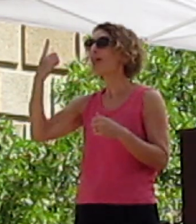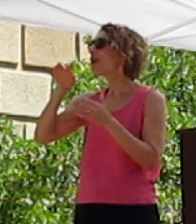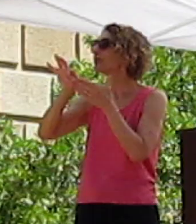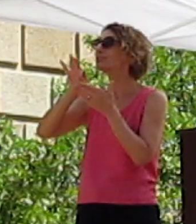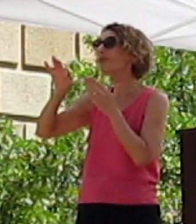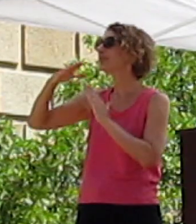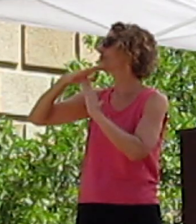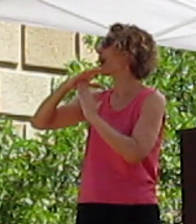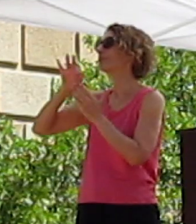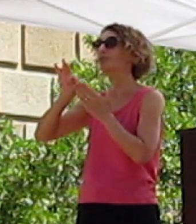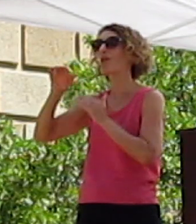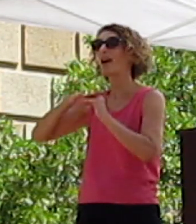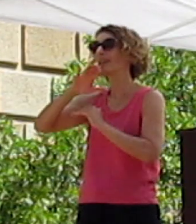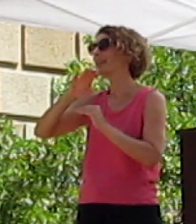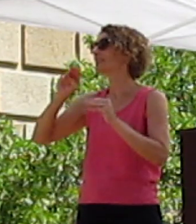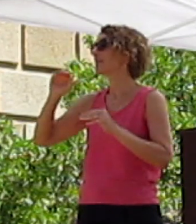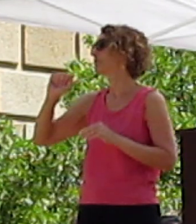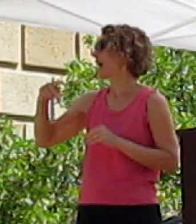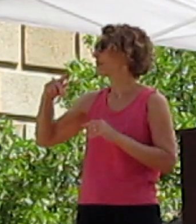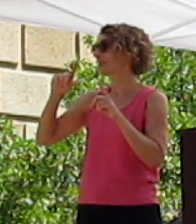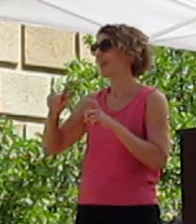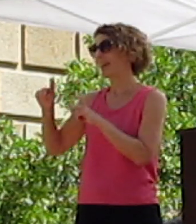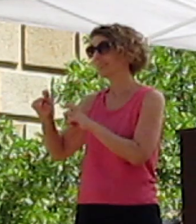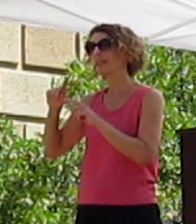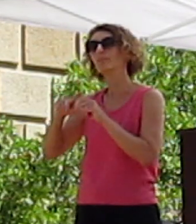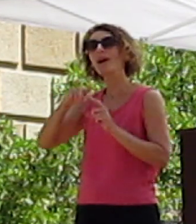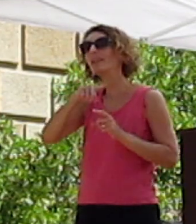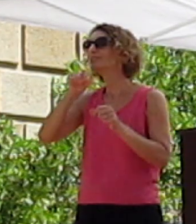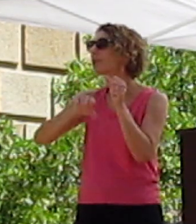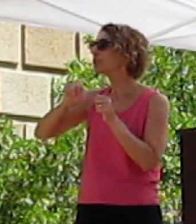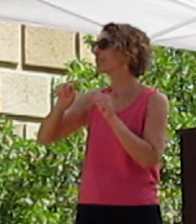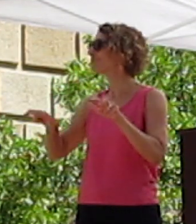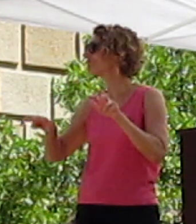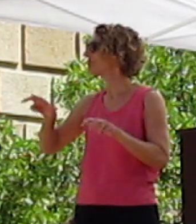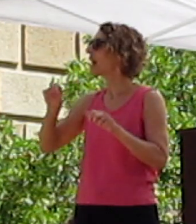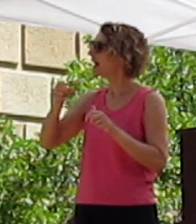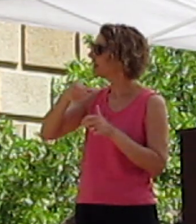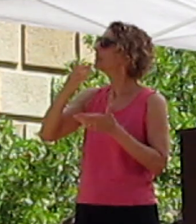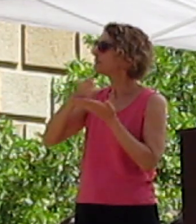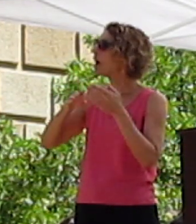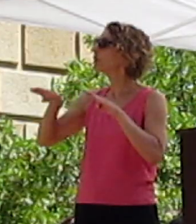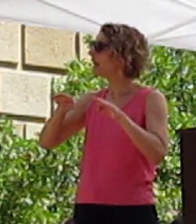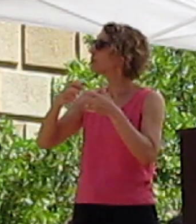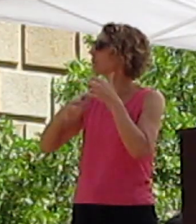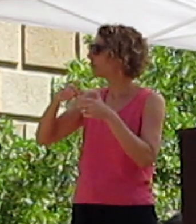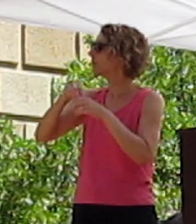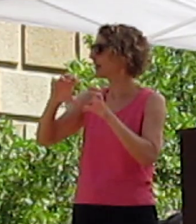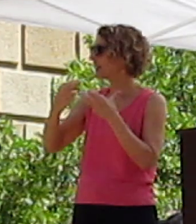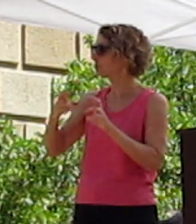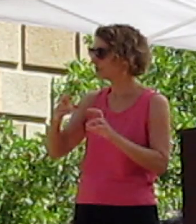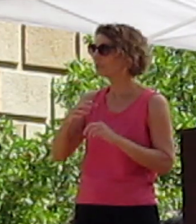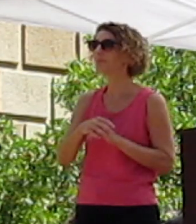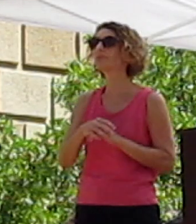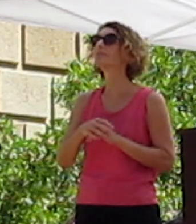the highest test scores on his math exams, but he struggles socially and also has behaviors in the classroom.